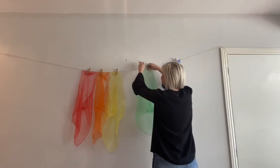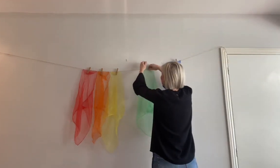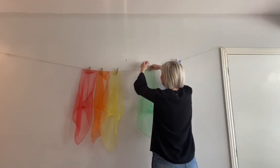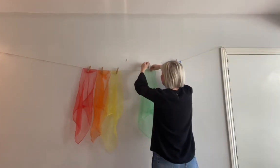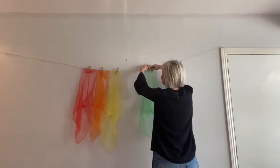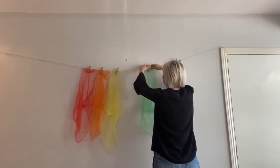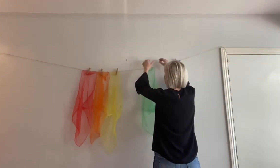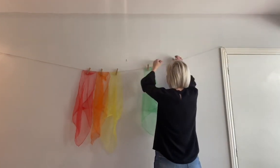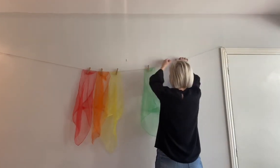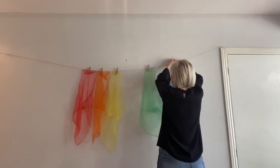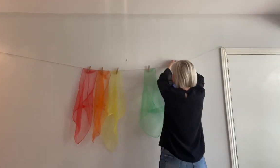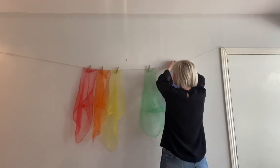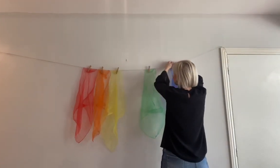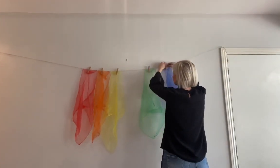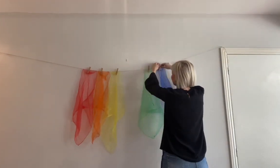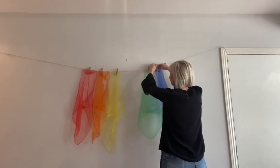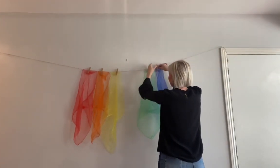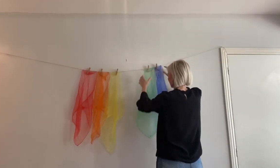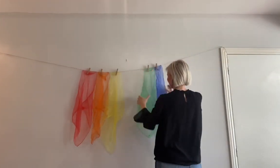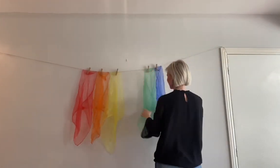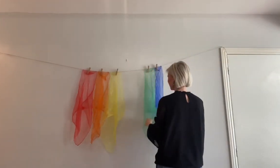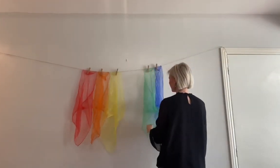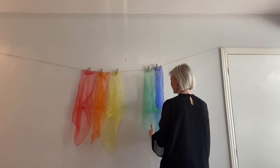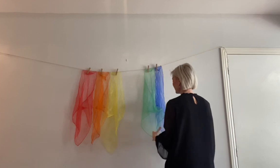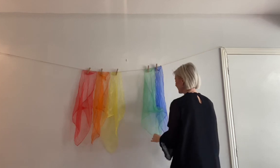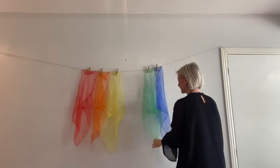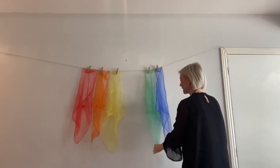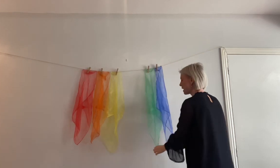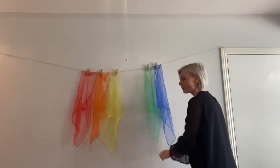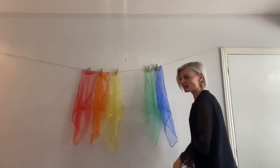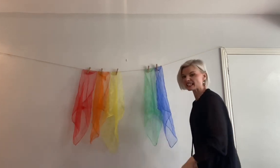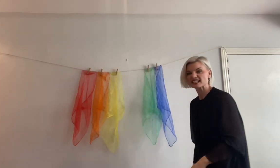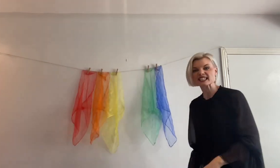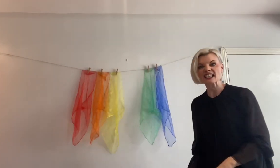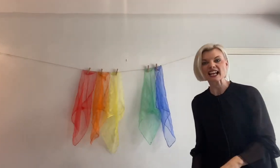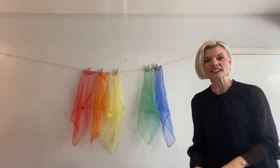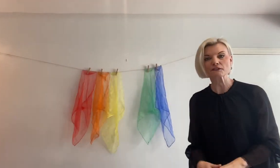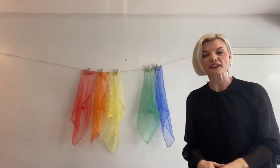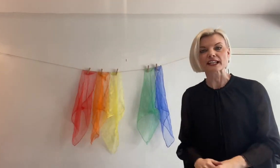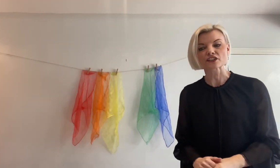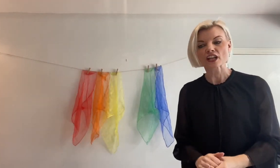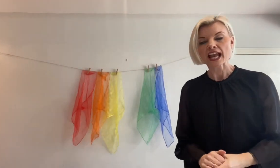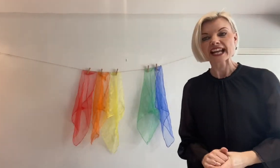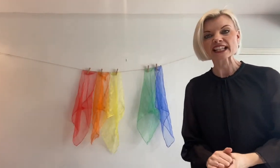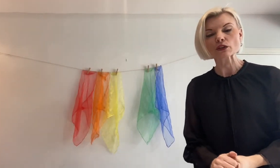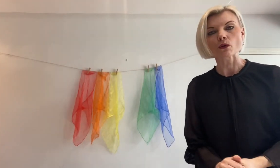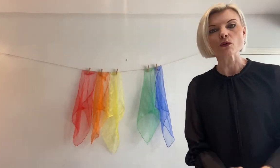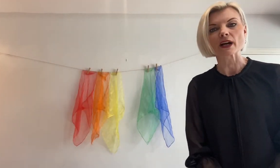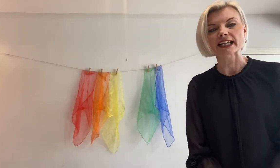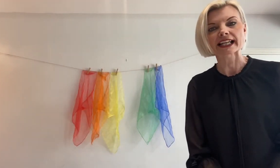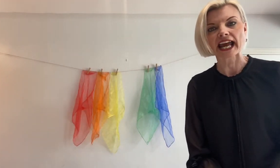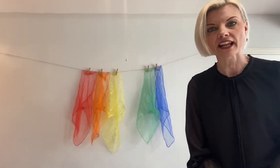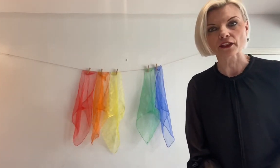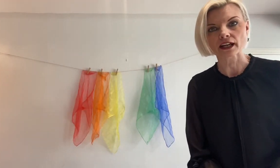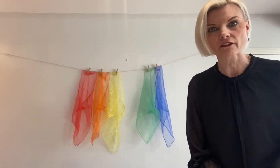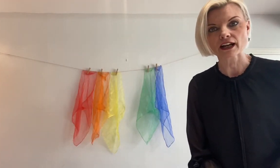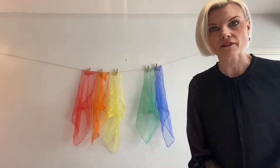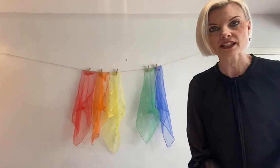Look at that lovely colour, green. But he still hasn't finished. He thought, oh, I can get another colour out of this if I